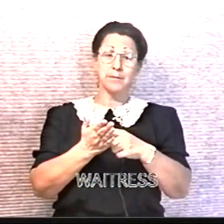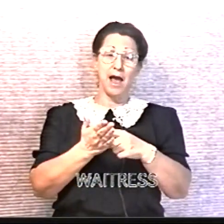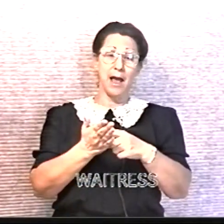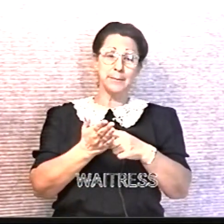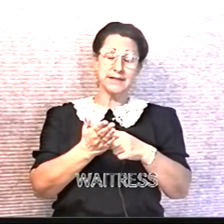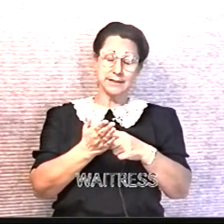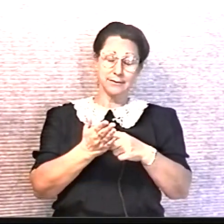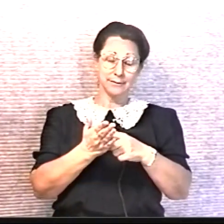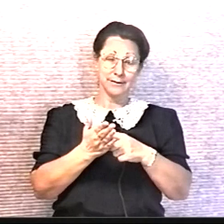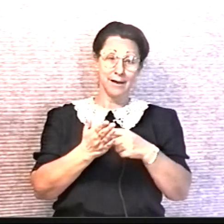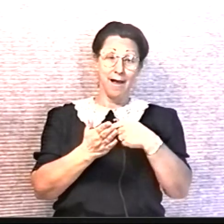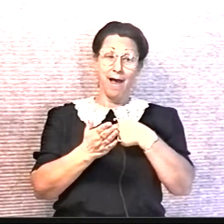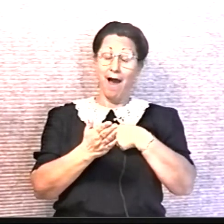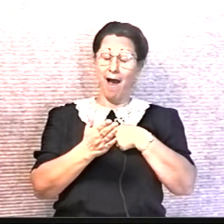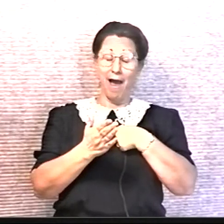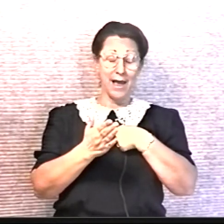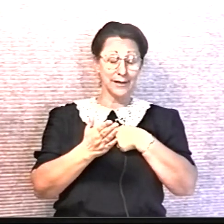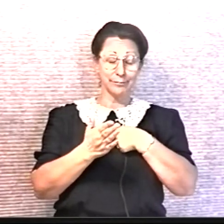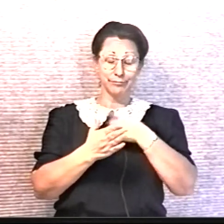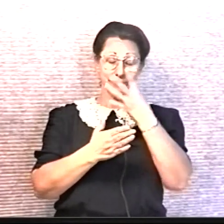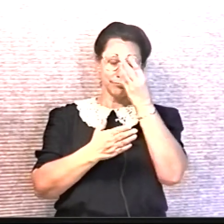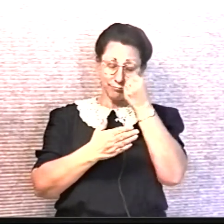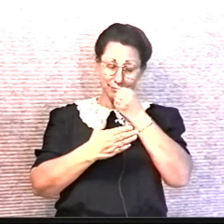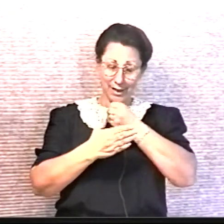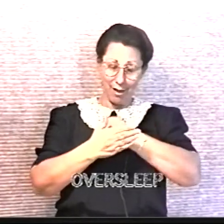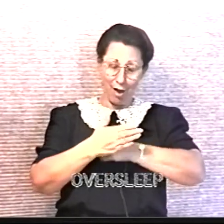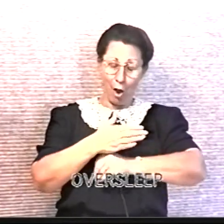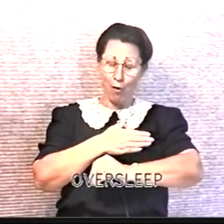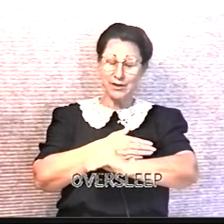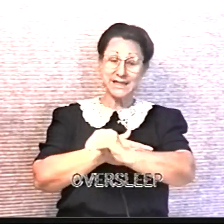Sometimes I oversleep.